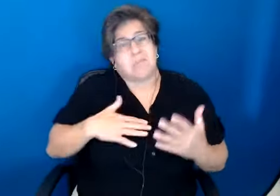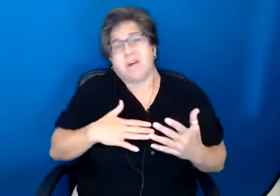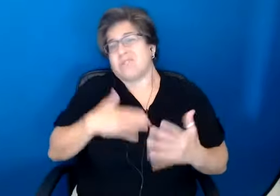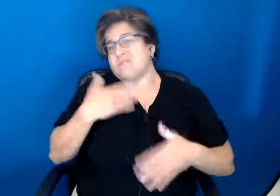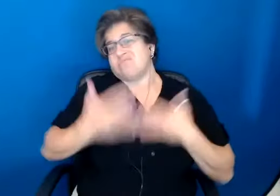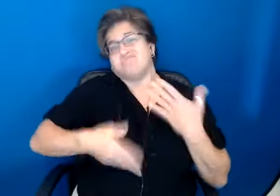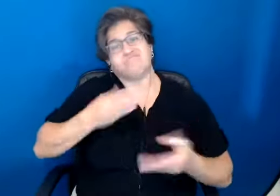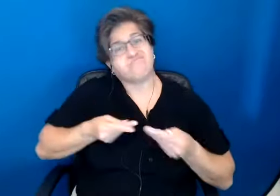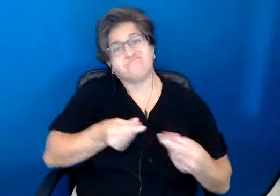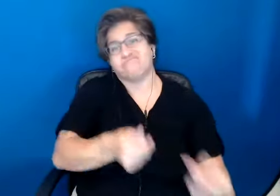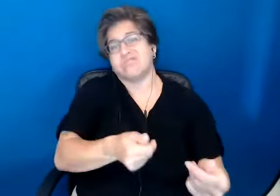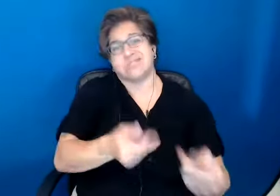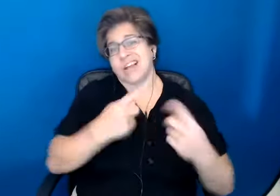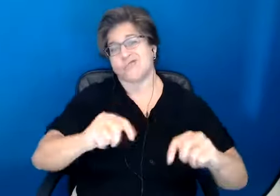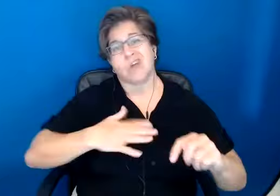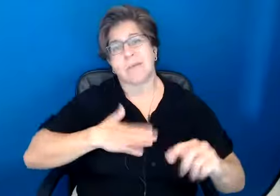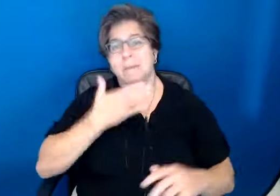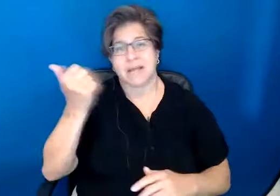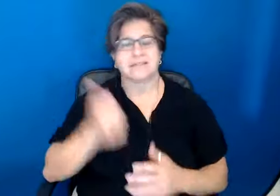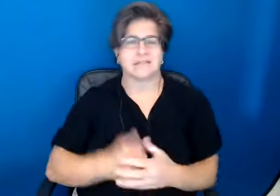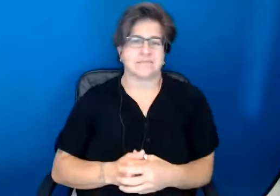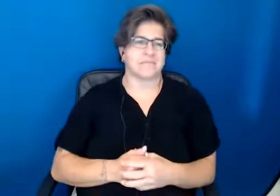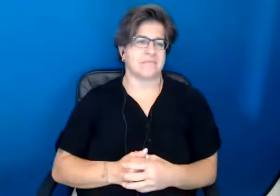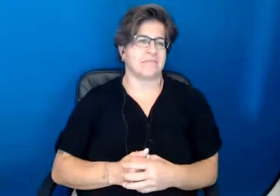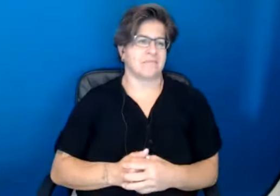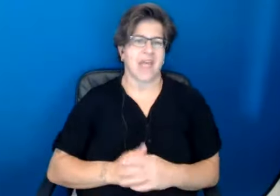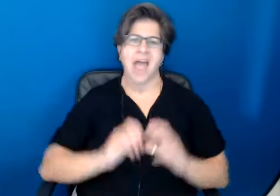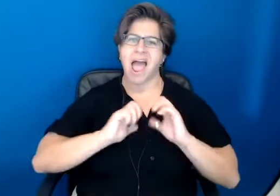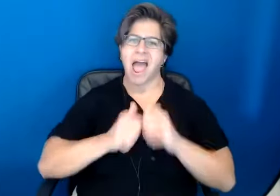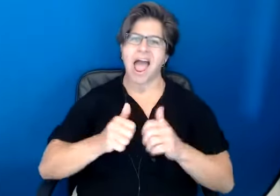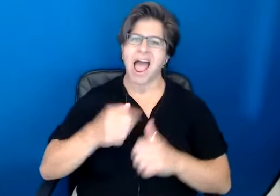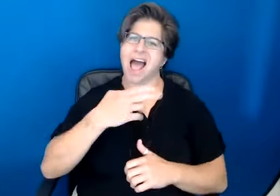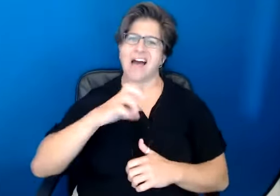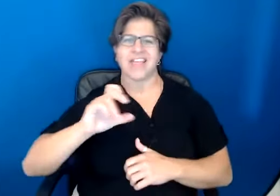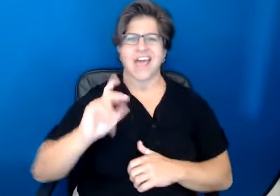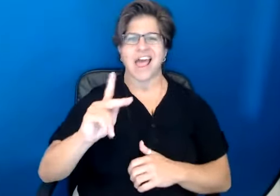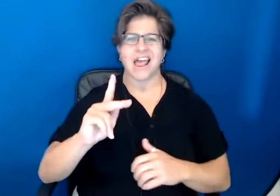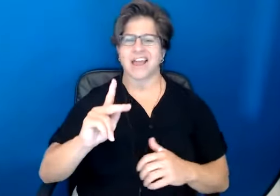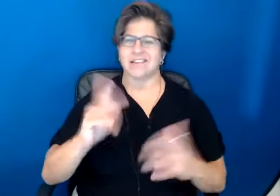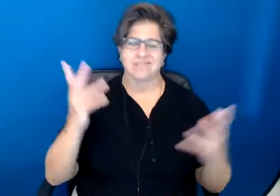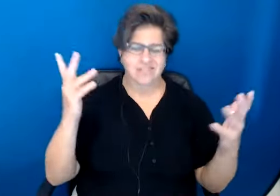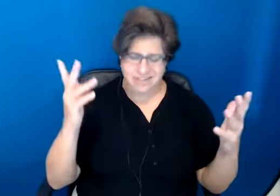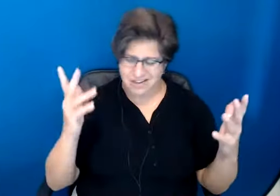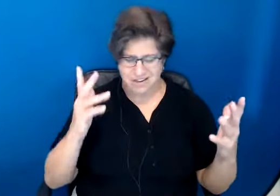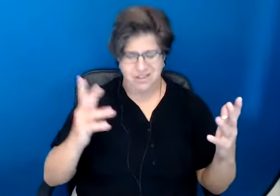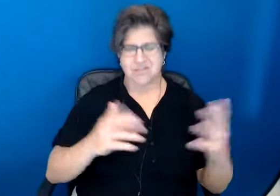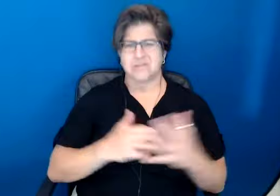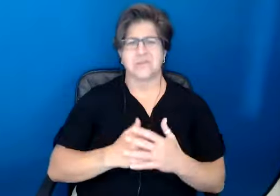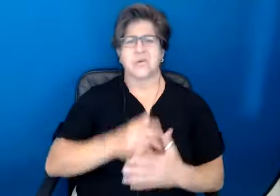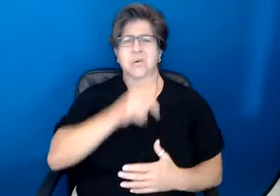to be Paisley accent. I'm rough and ready from alcoholism, growing up in it, so I don't have many airs